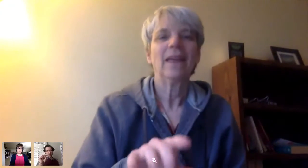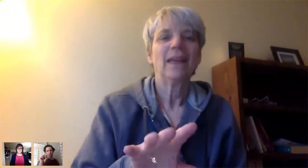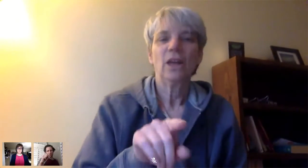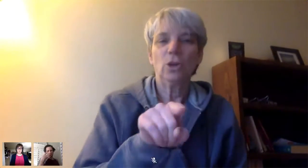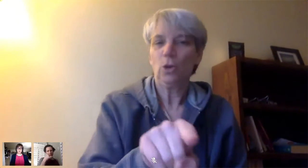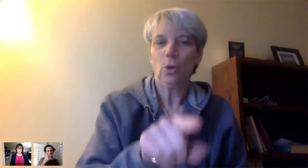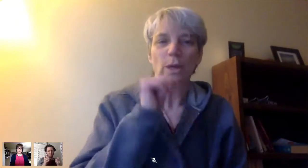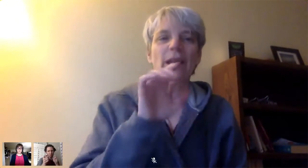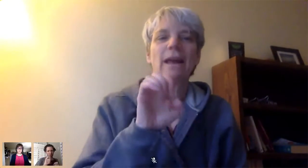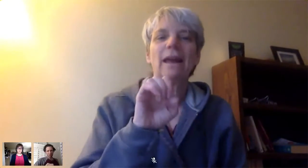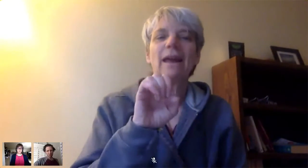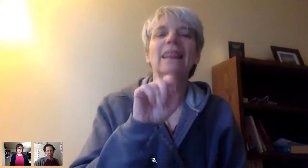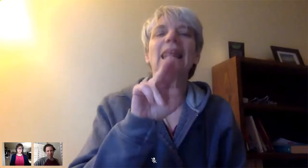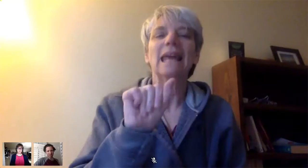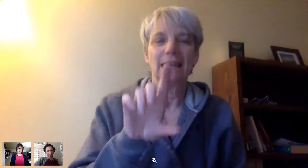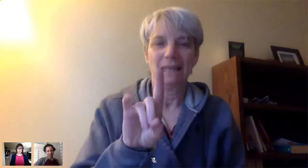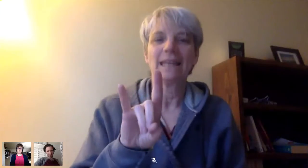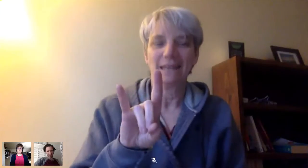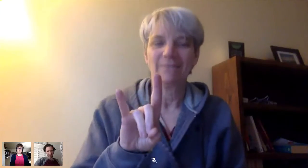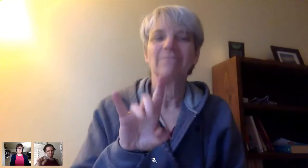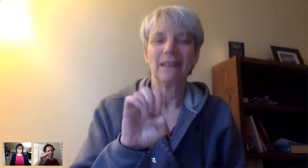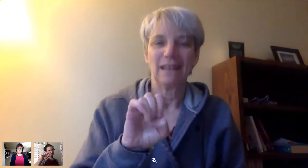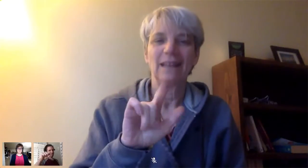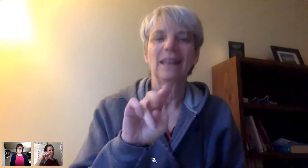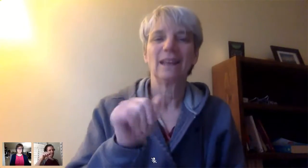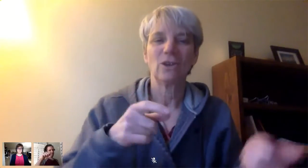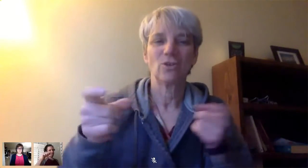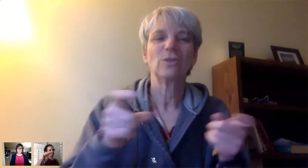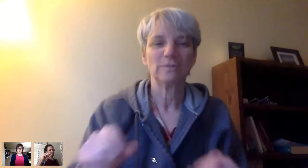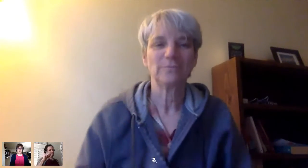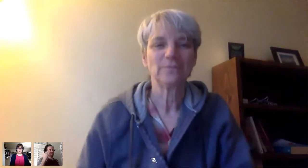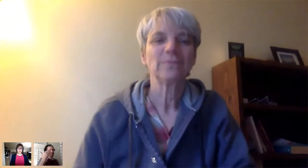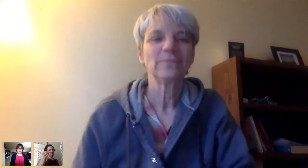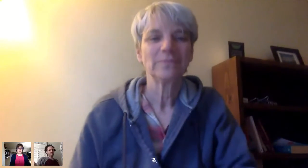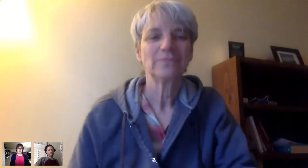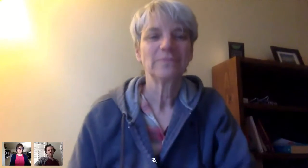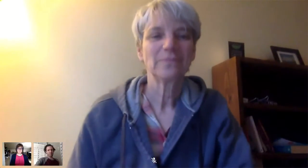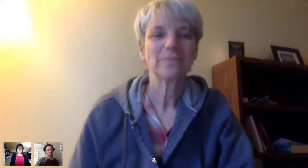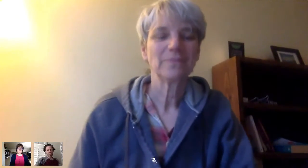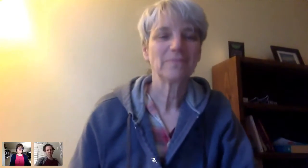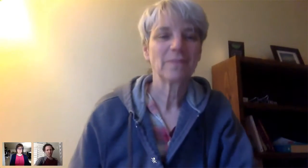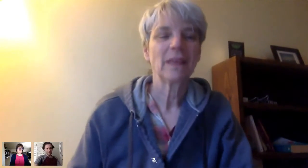So now you as the interpreter are full screen. When he's presenting,